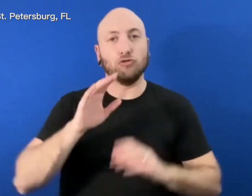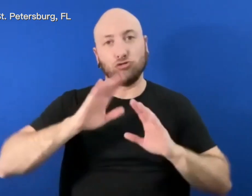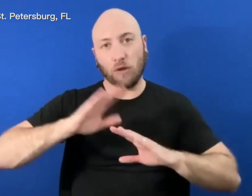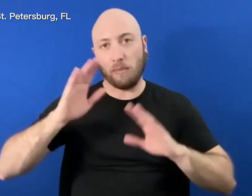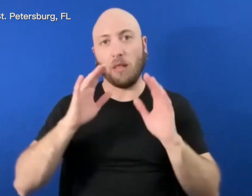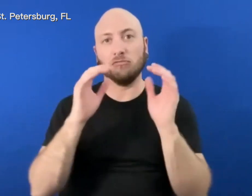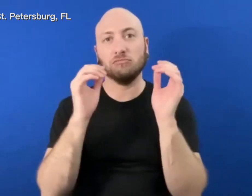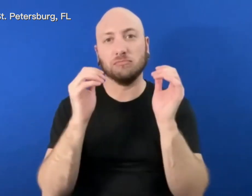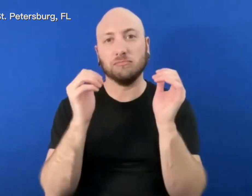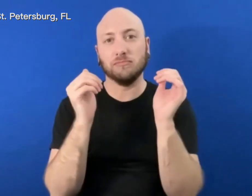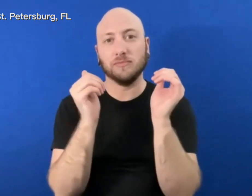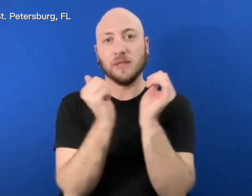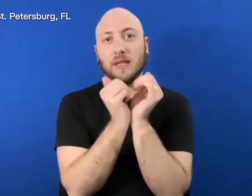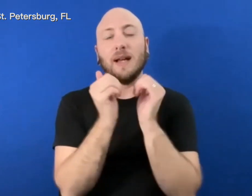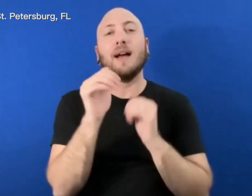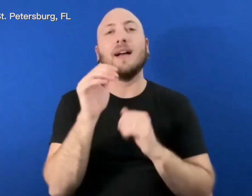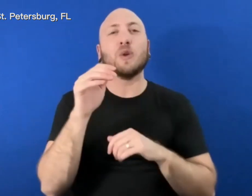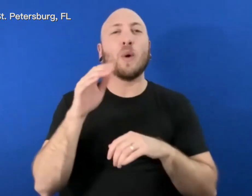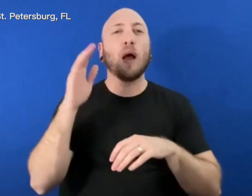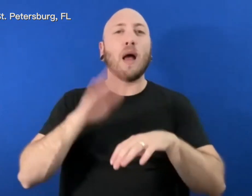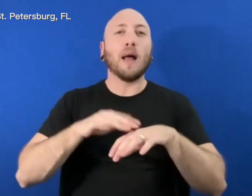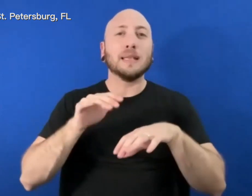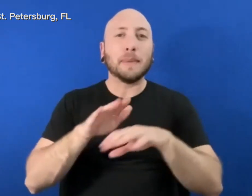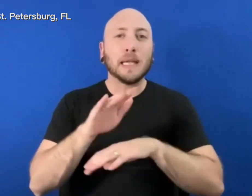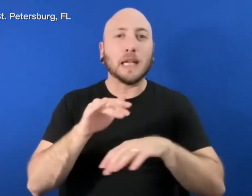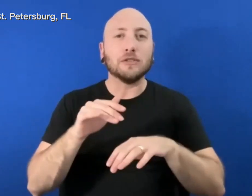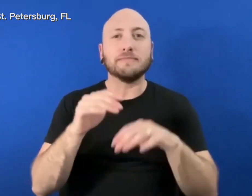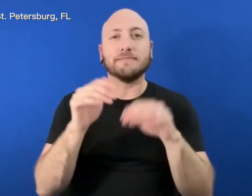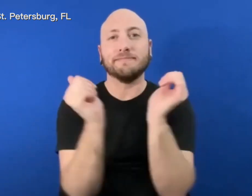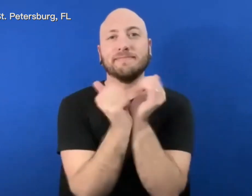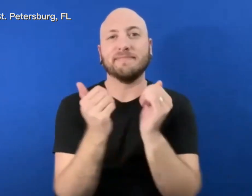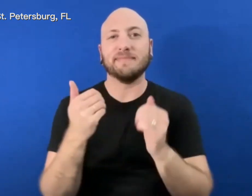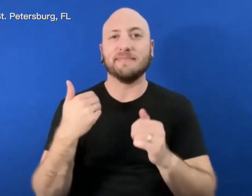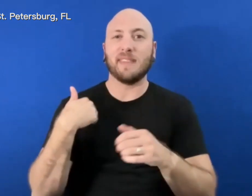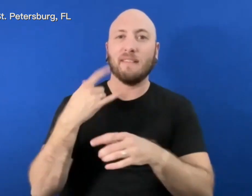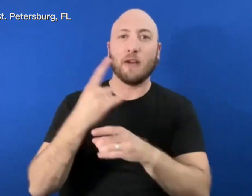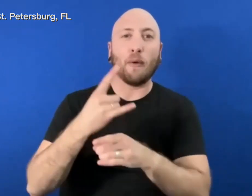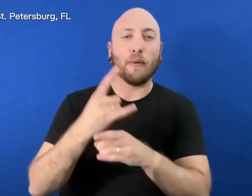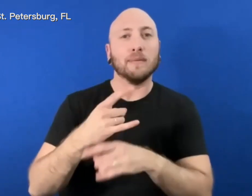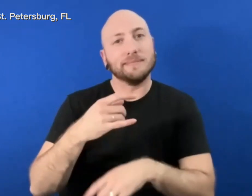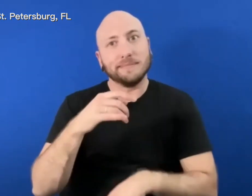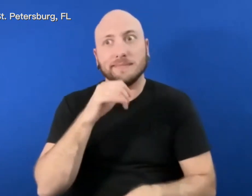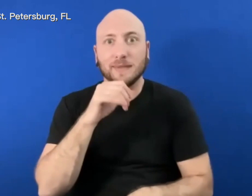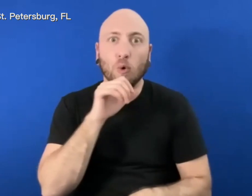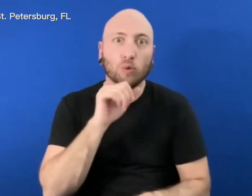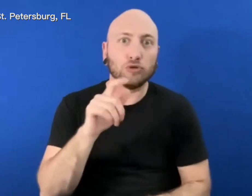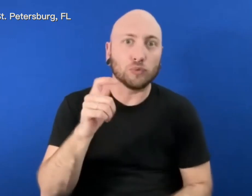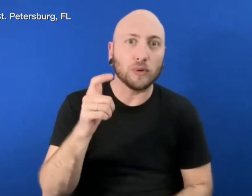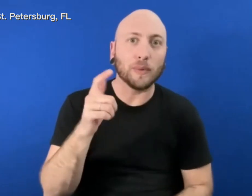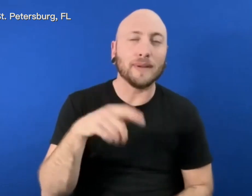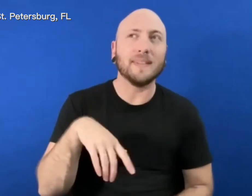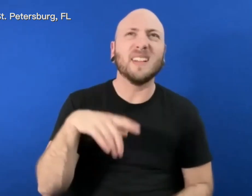beach for minor possession of alcohol. I remember it was like 4th of July or Memorial Day or one of those